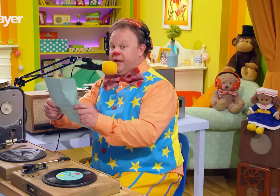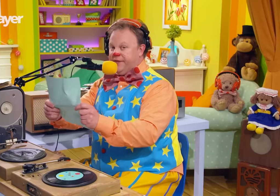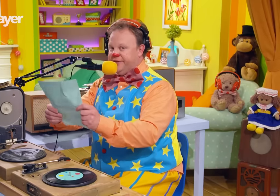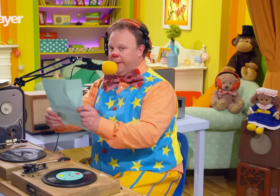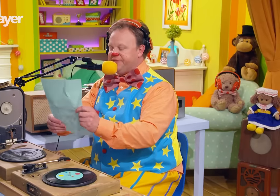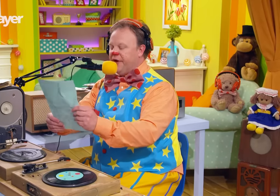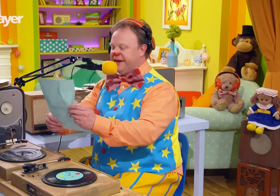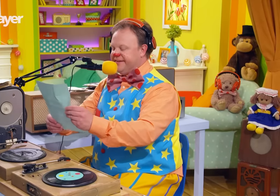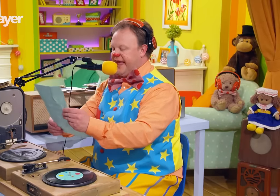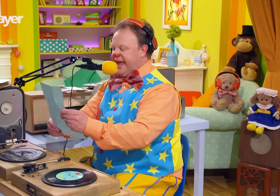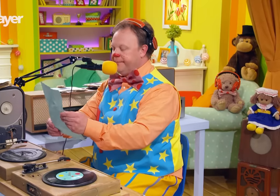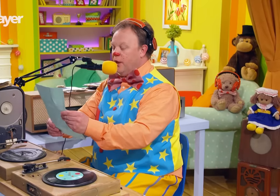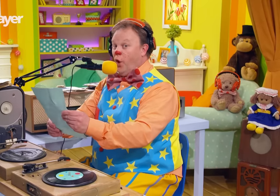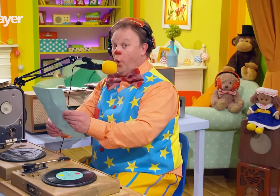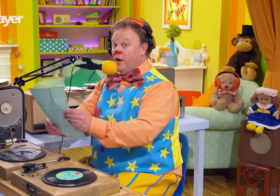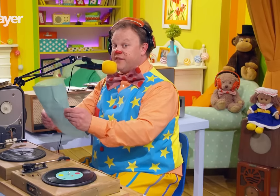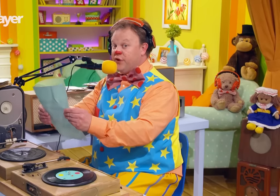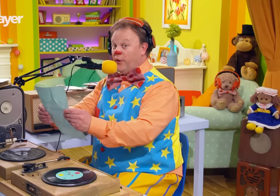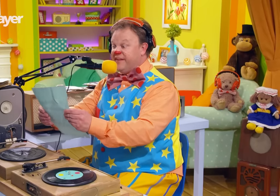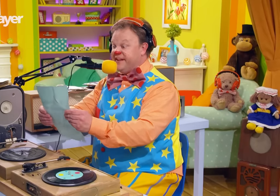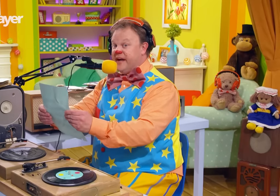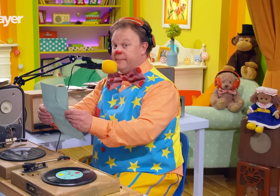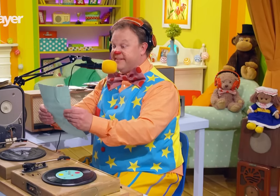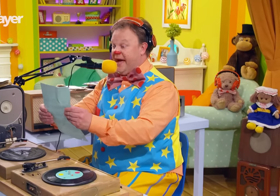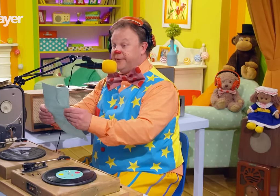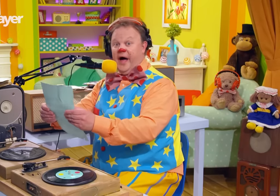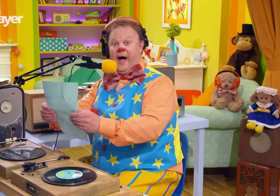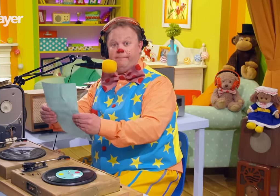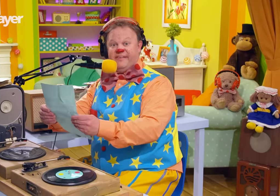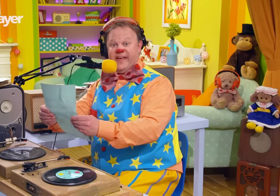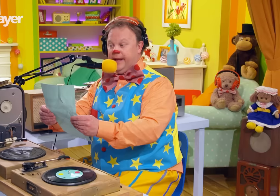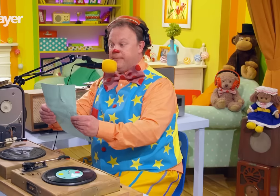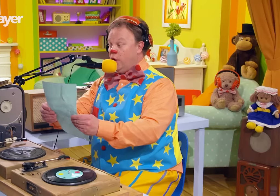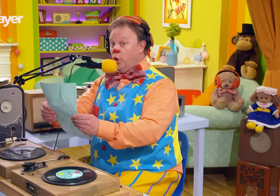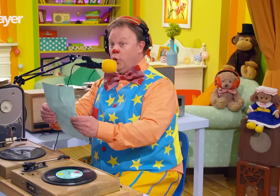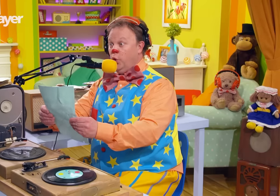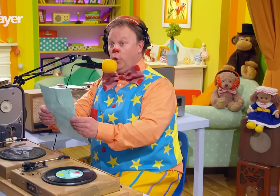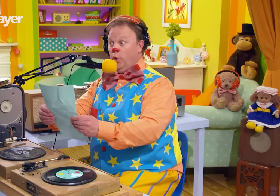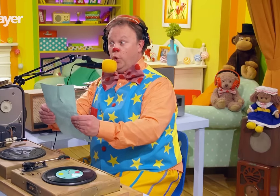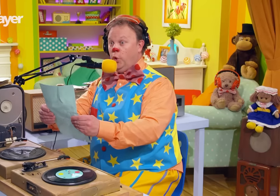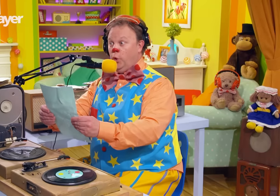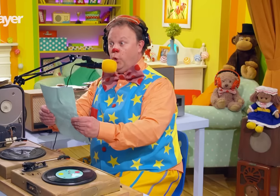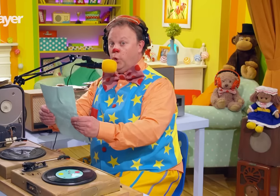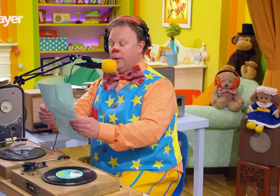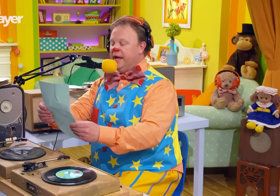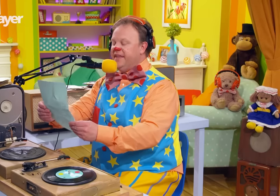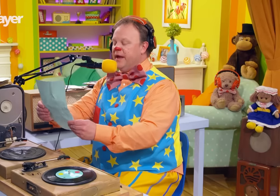The top story today. All of the toys in Tumble Town are missing. Ooh. They were